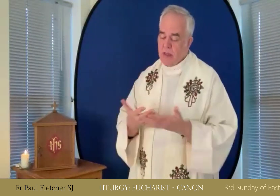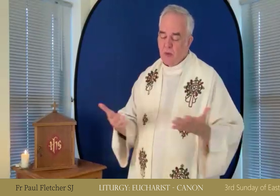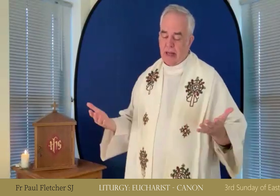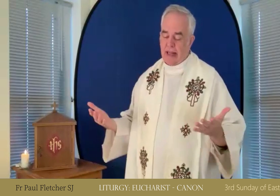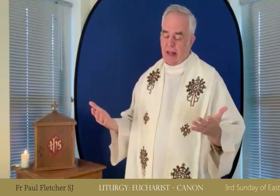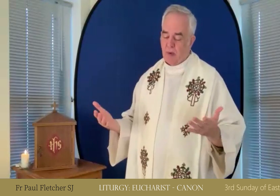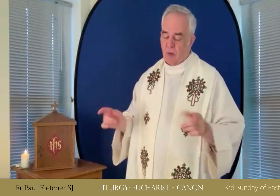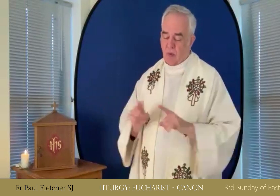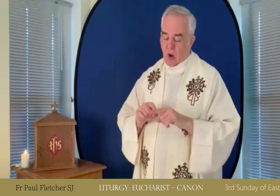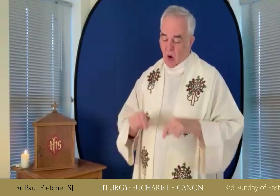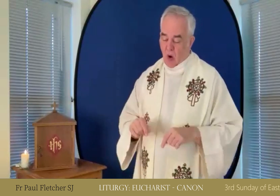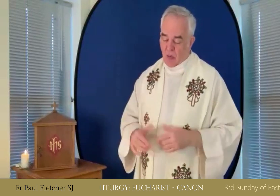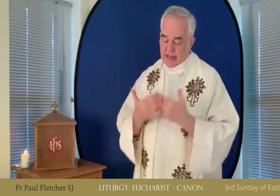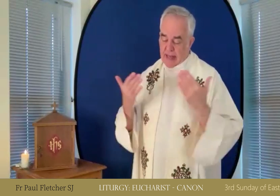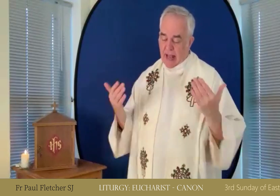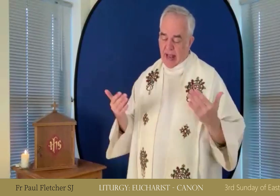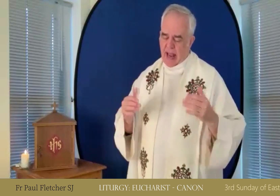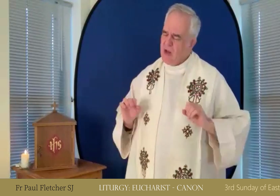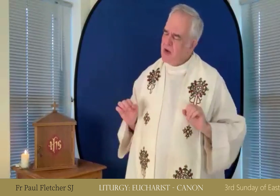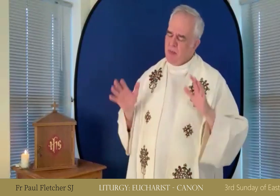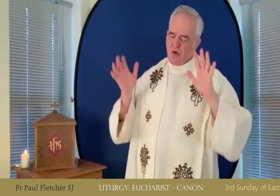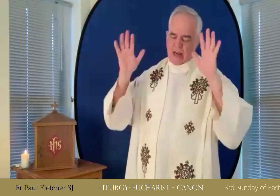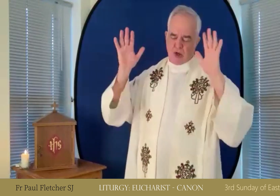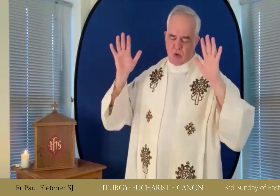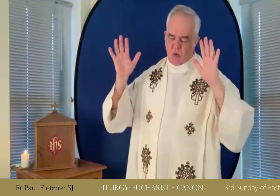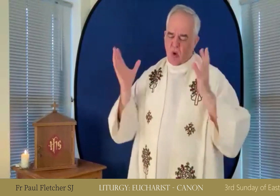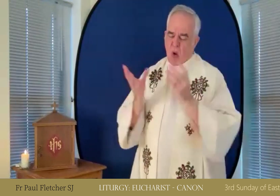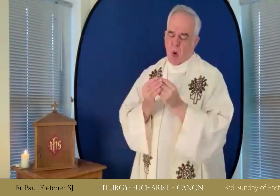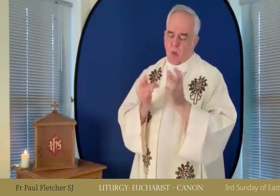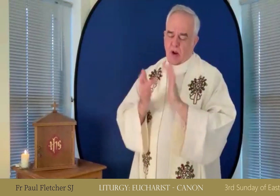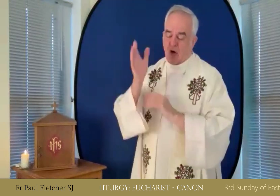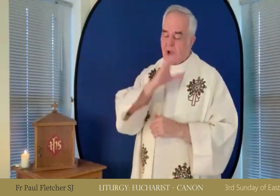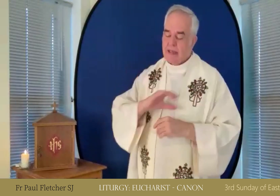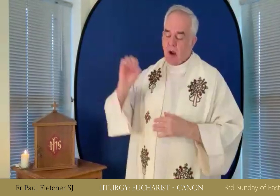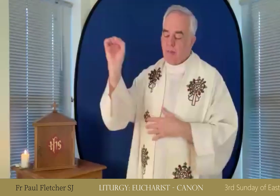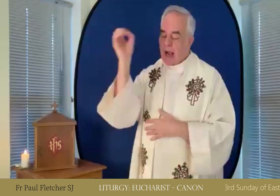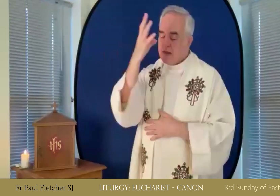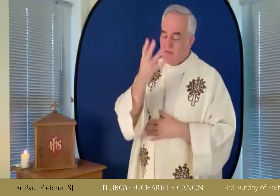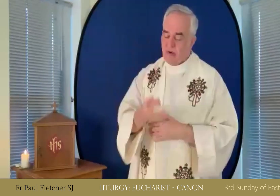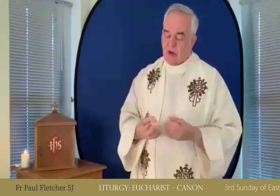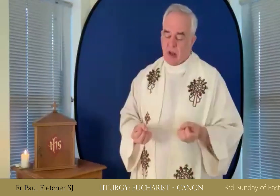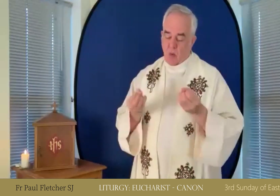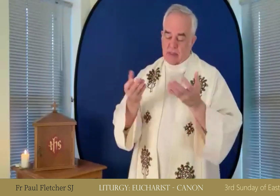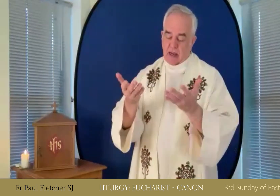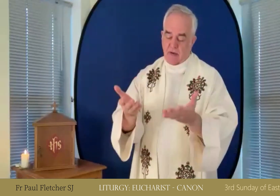to acclaim you on this day, to praise you for Christ our Passover and